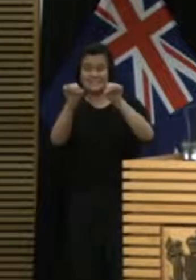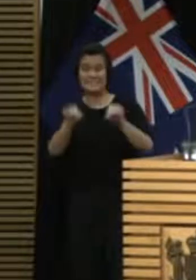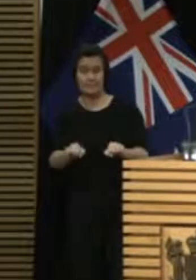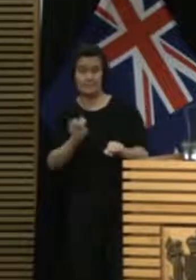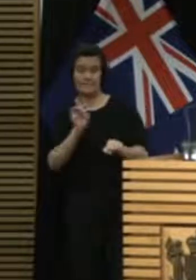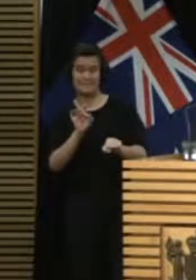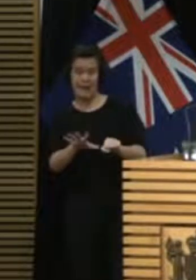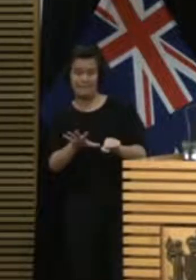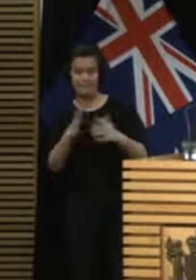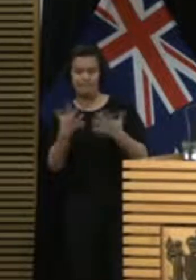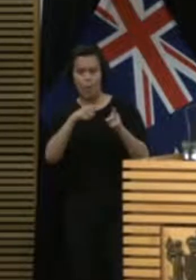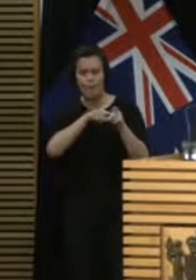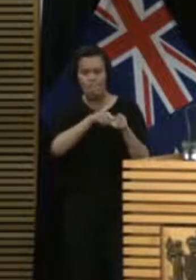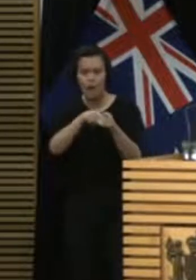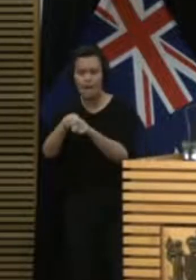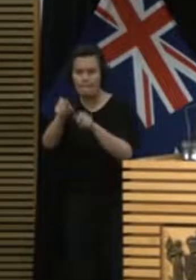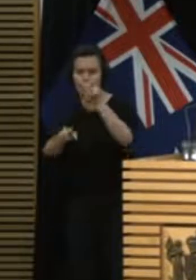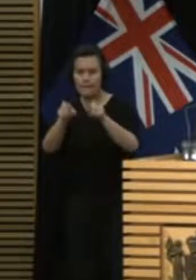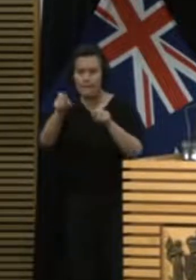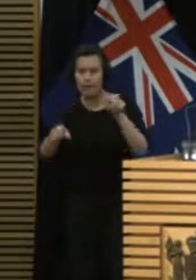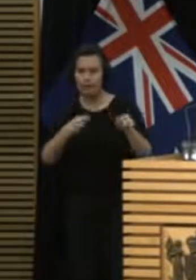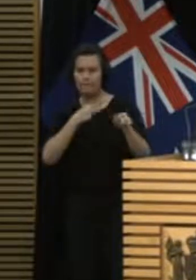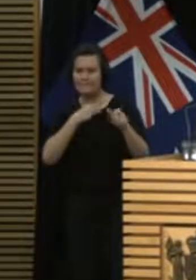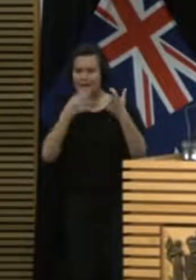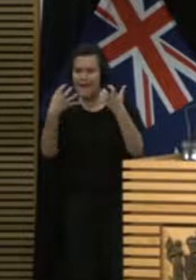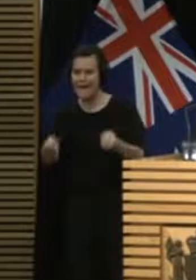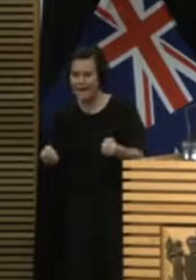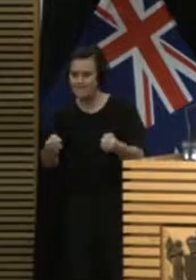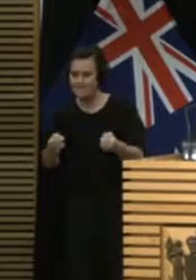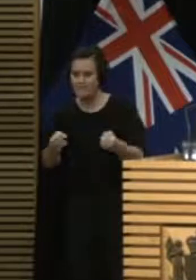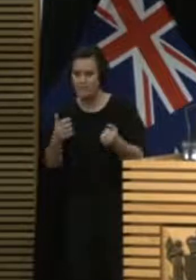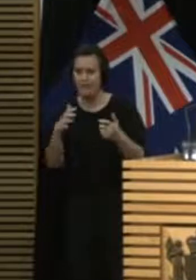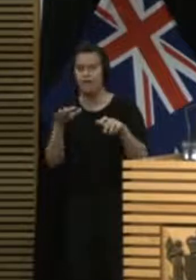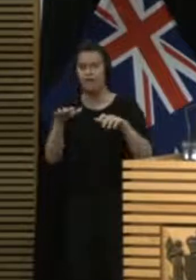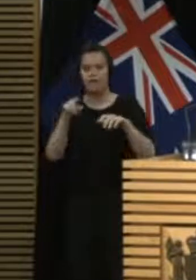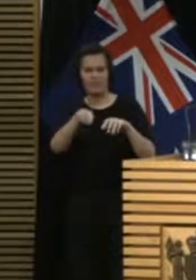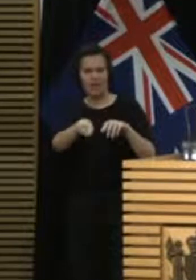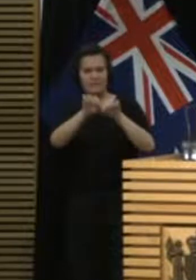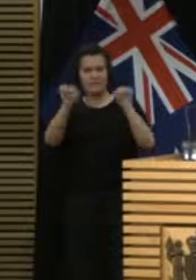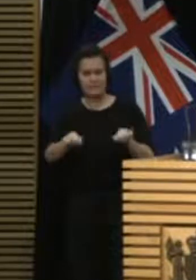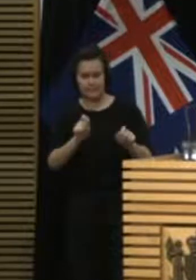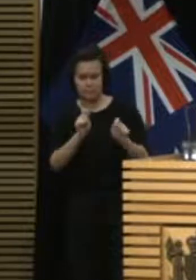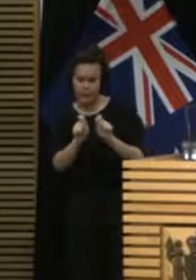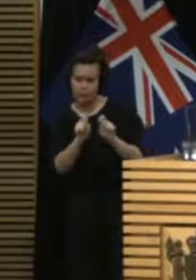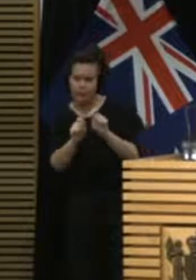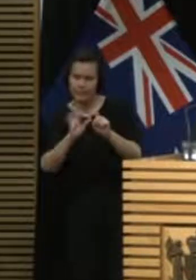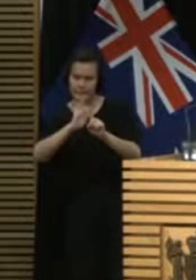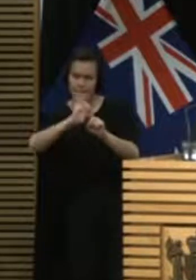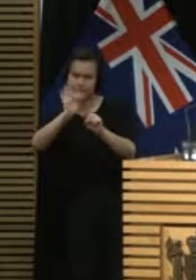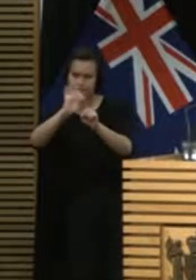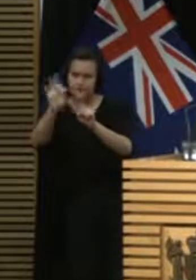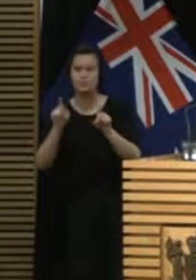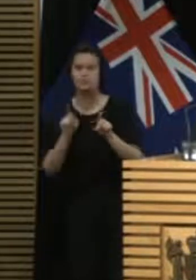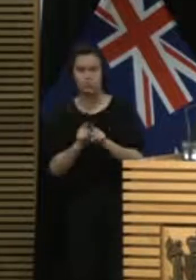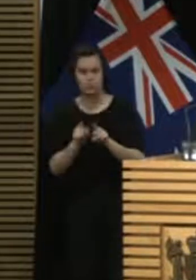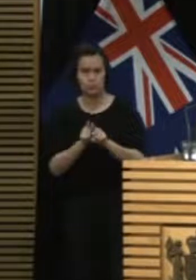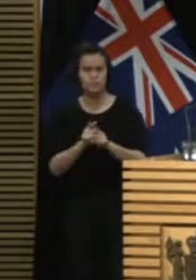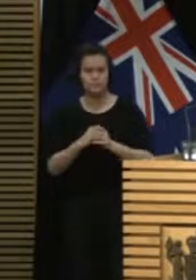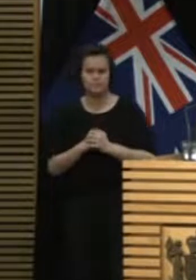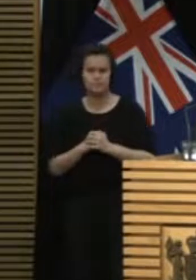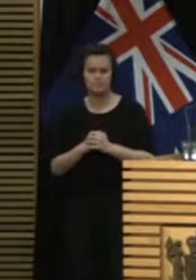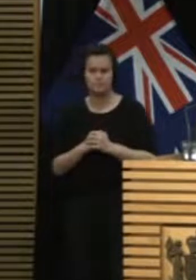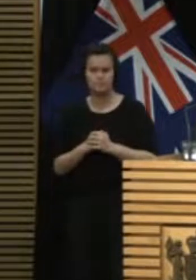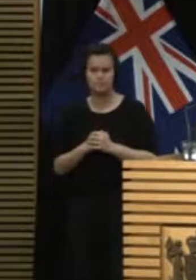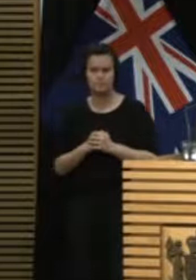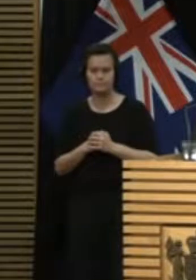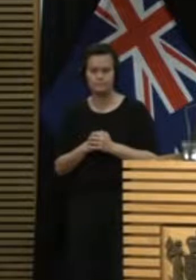what we're working on now is, and we've got sort of new categories worked up, which are just being finalised around how we will use